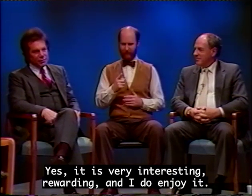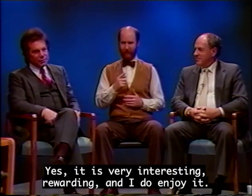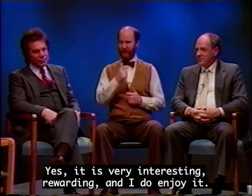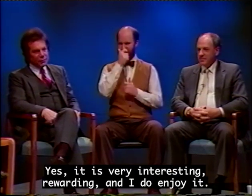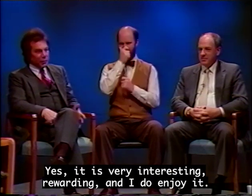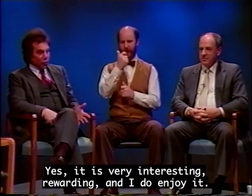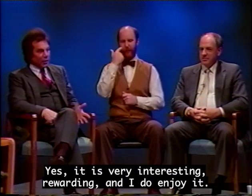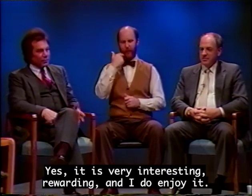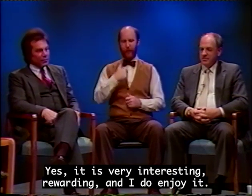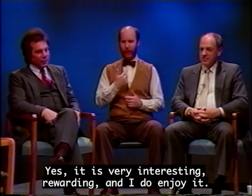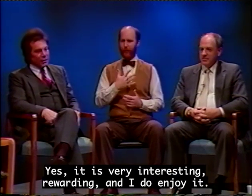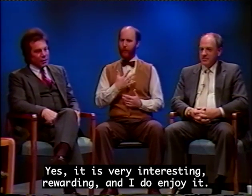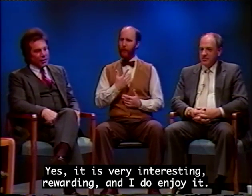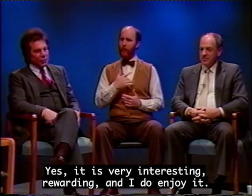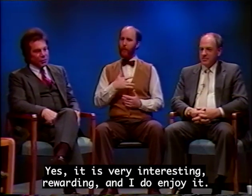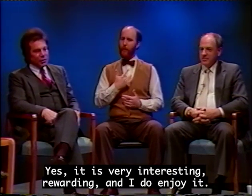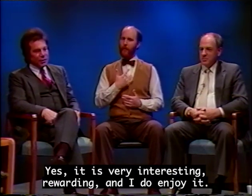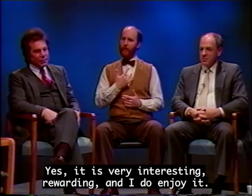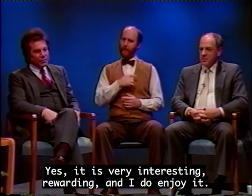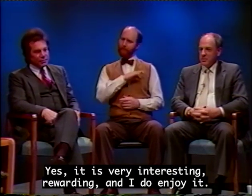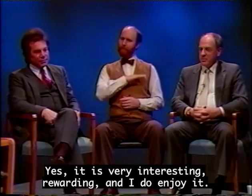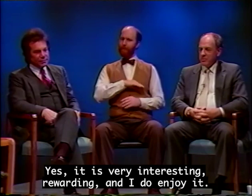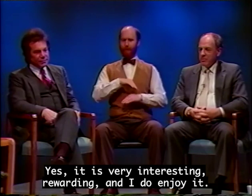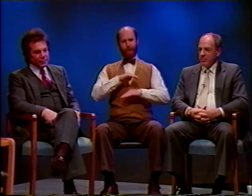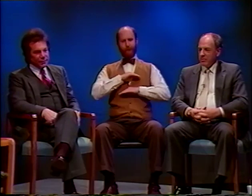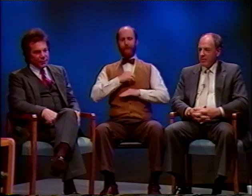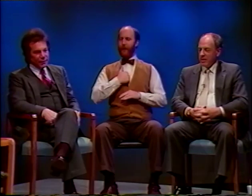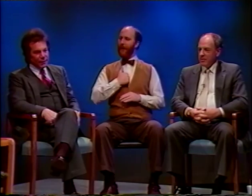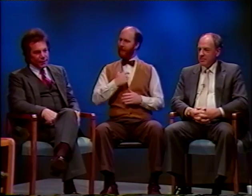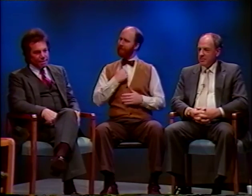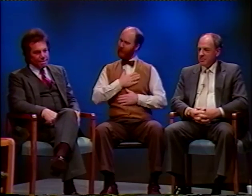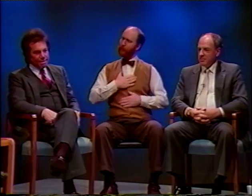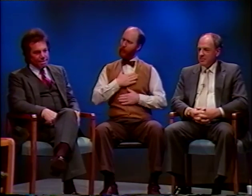interesting, rewarding, and I do enjoy it.